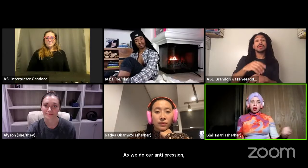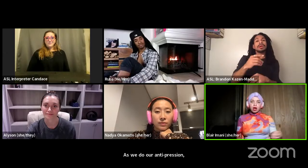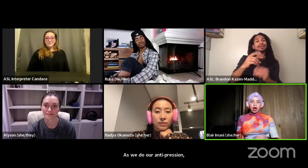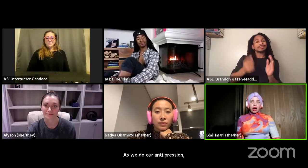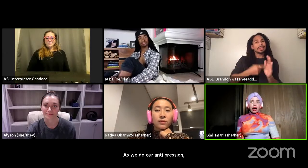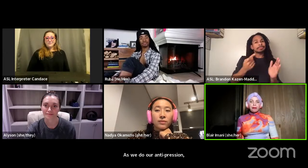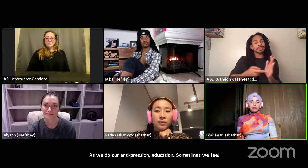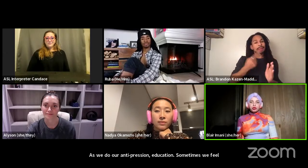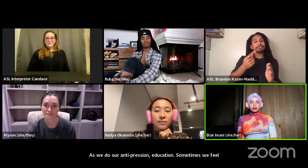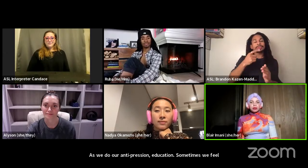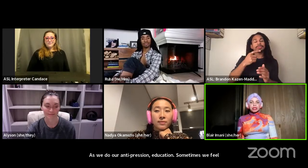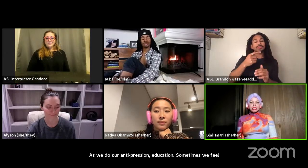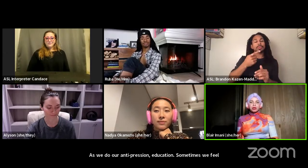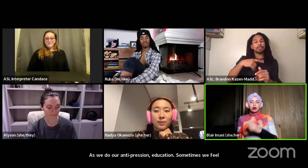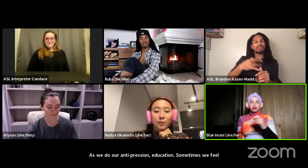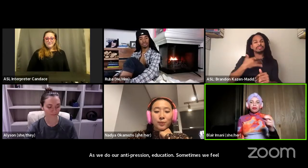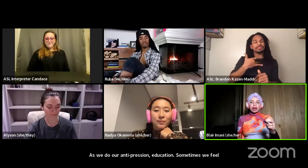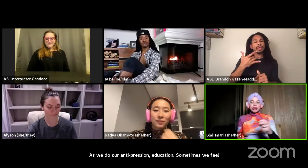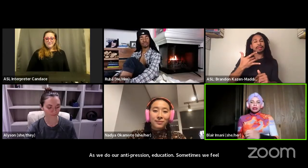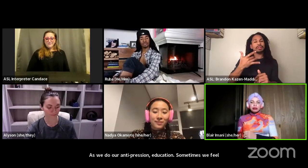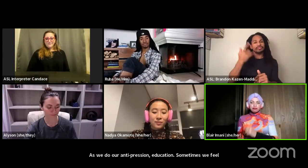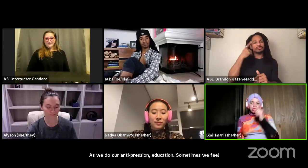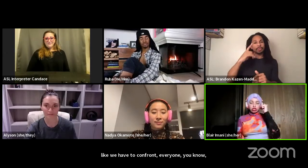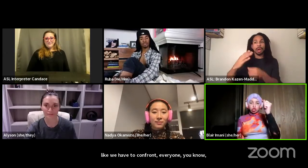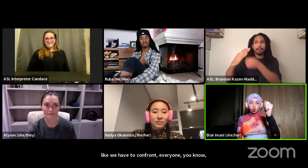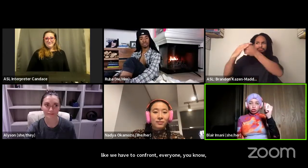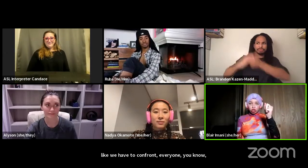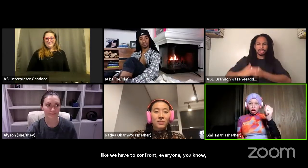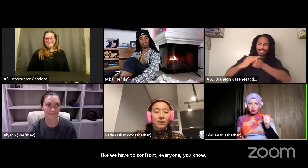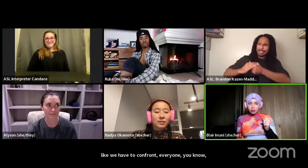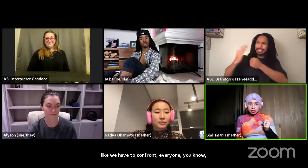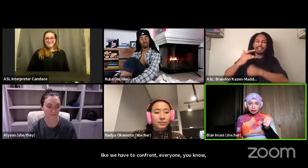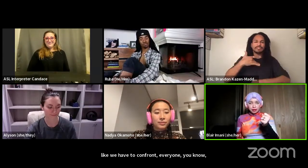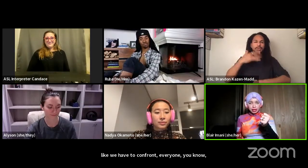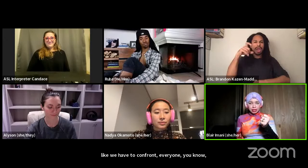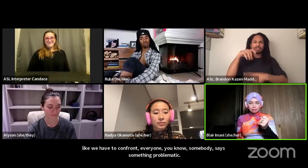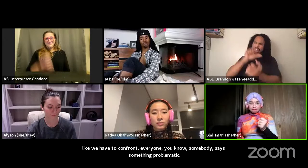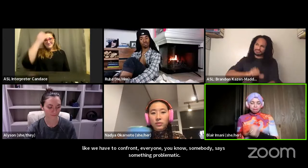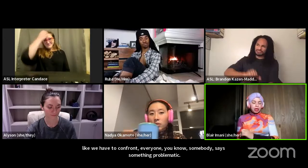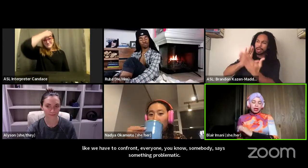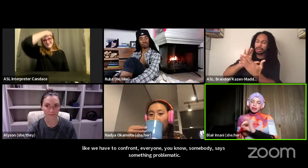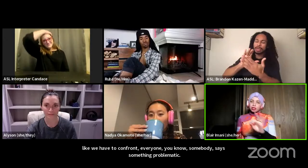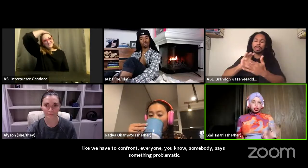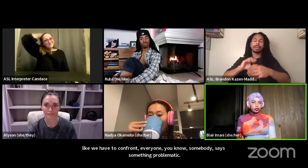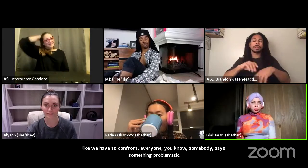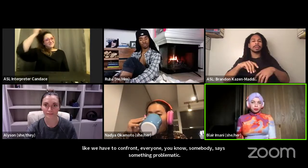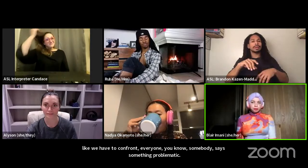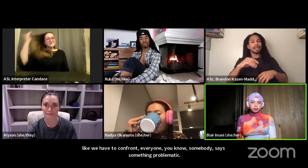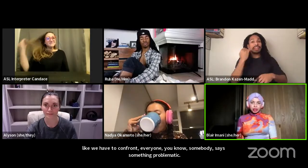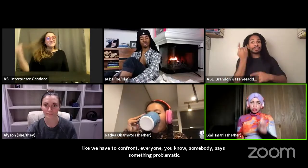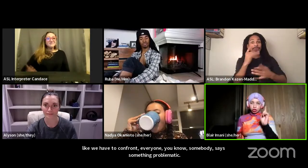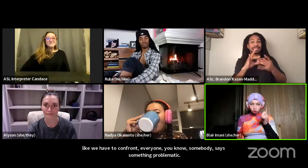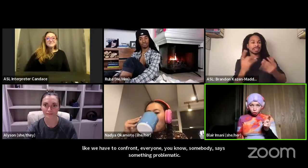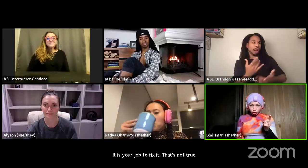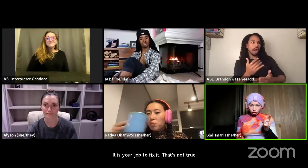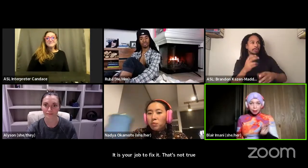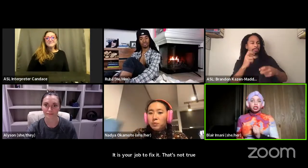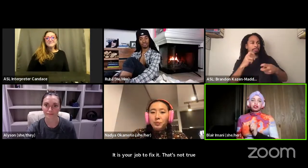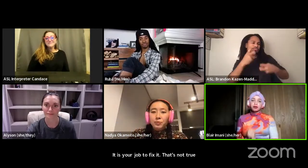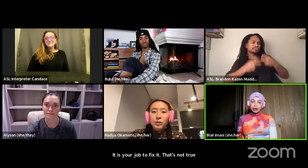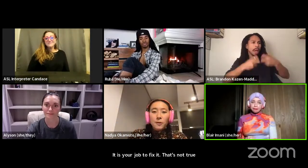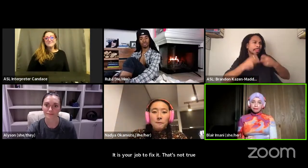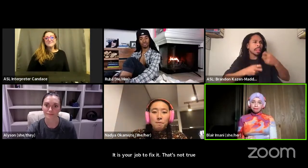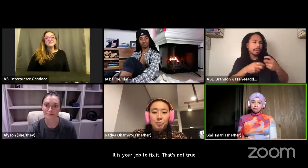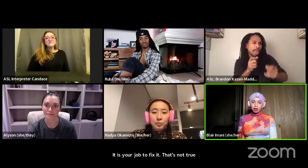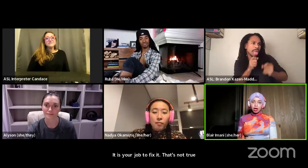everyone. You know, somebody says something problematic, it is your job to fix it. That's not true. It is your